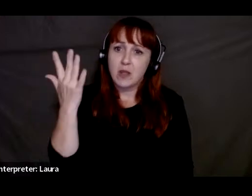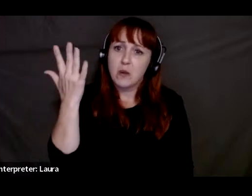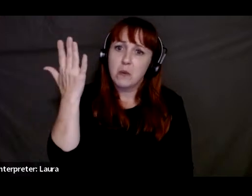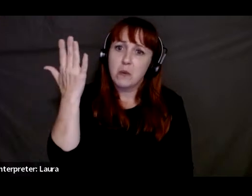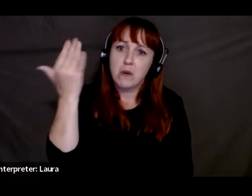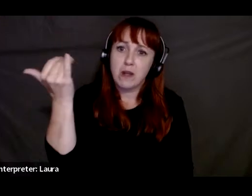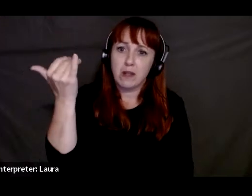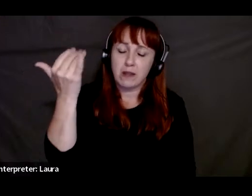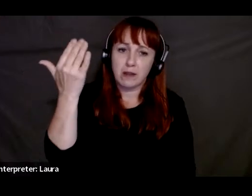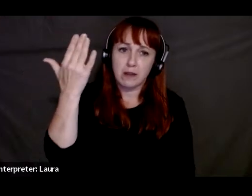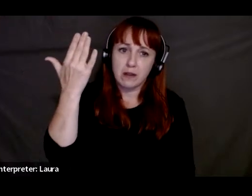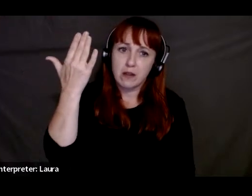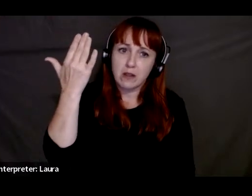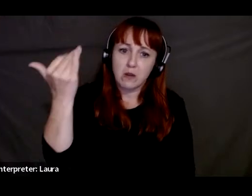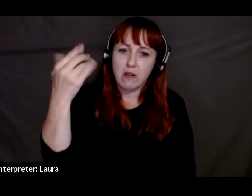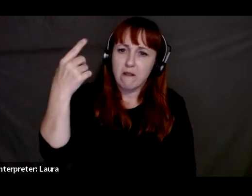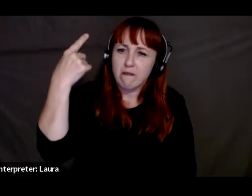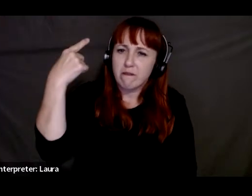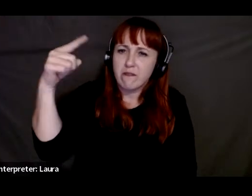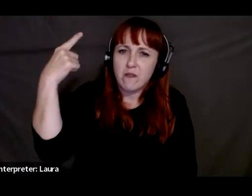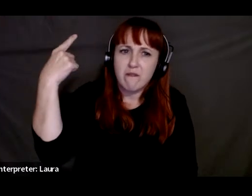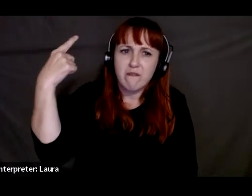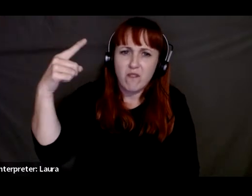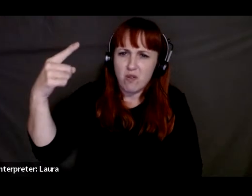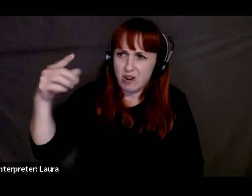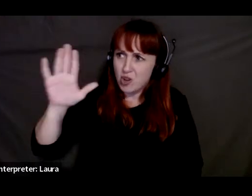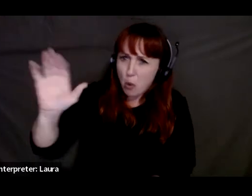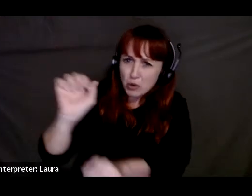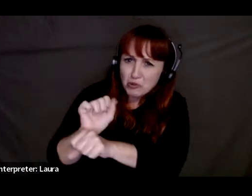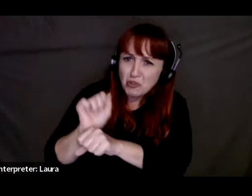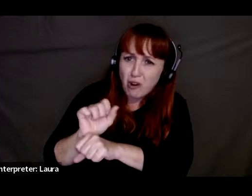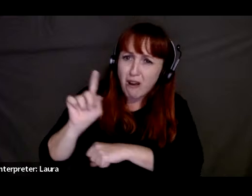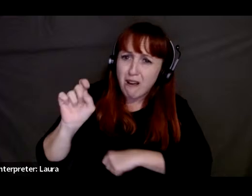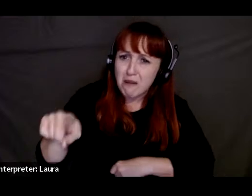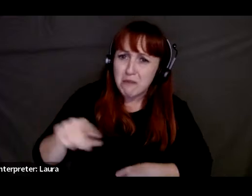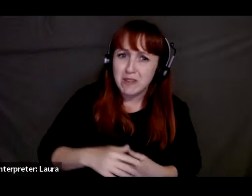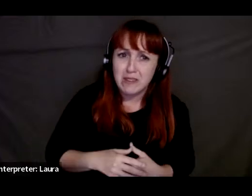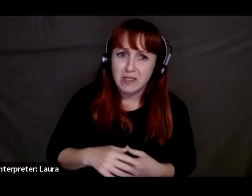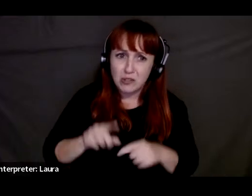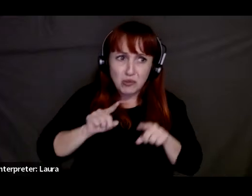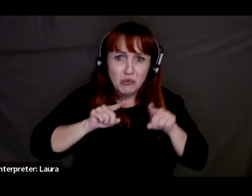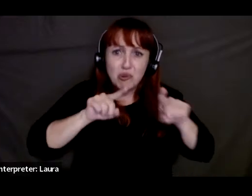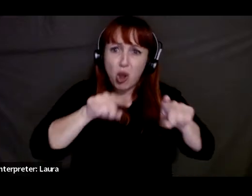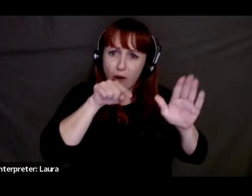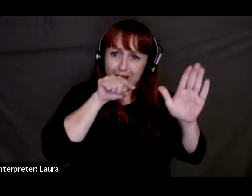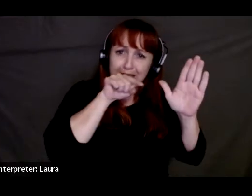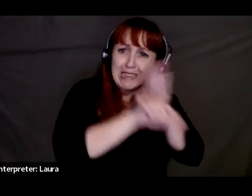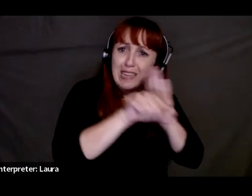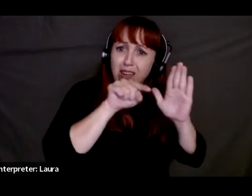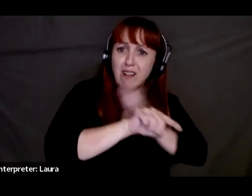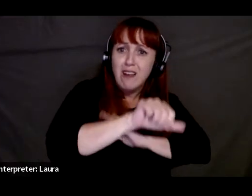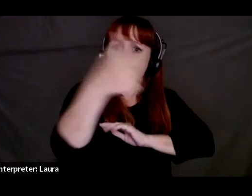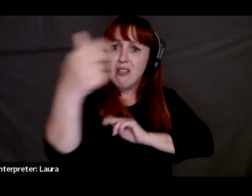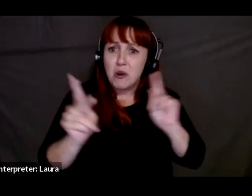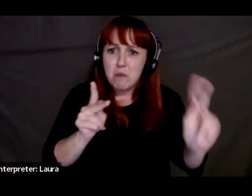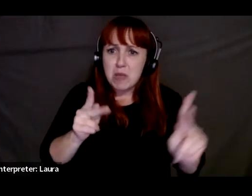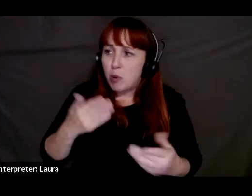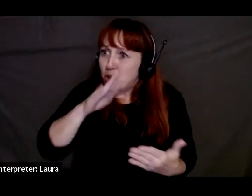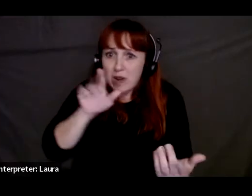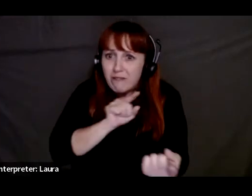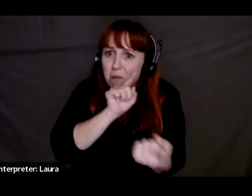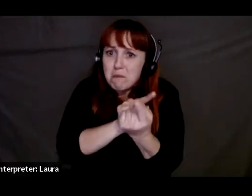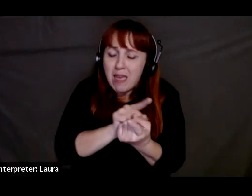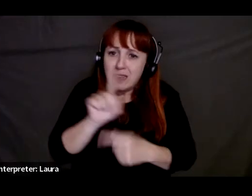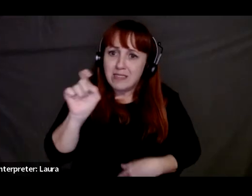Why? Answer me this. Is this your job? To go out and kill somebody else that you don't know?